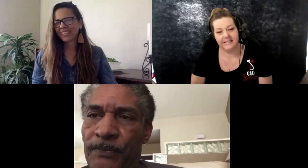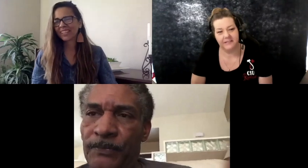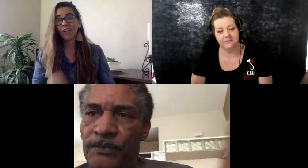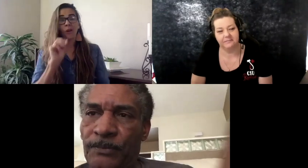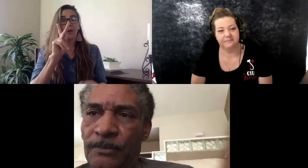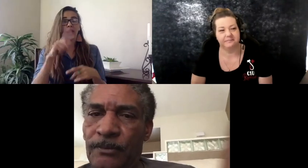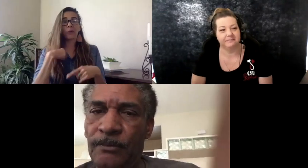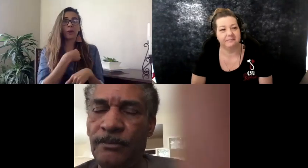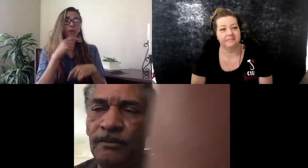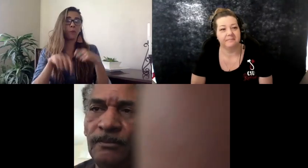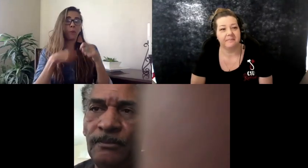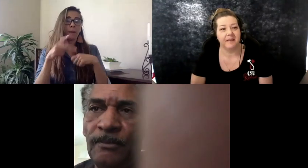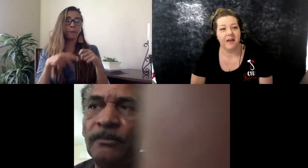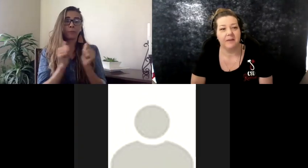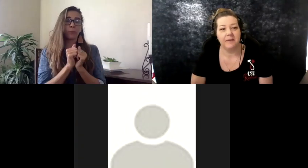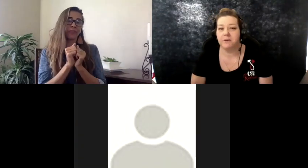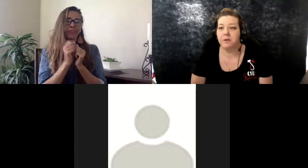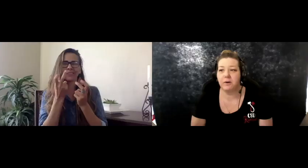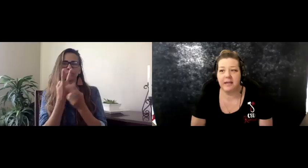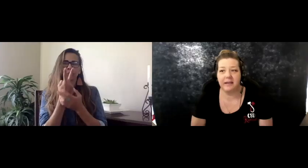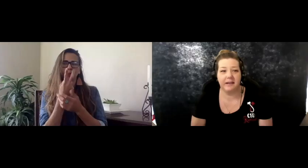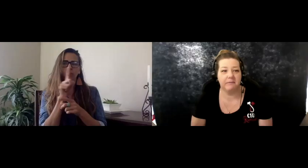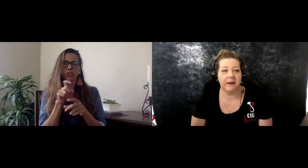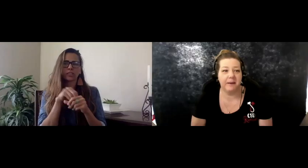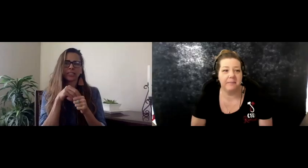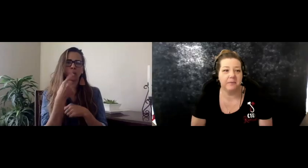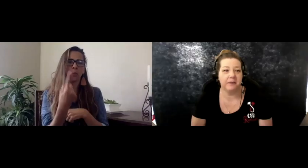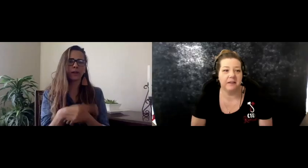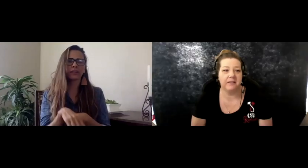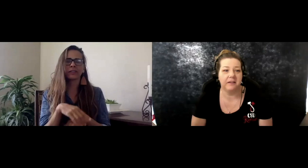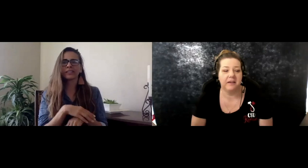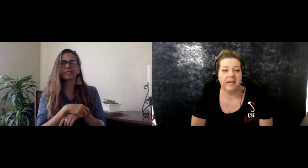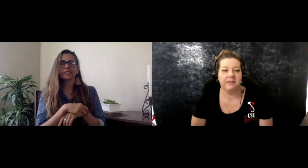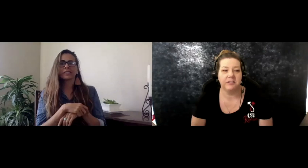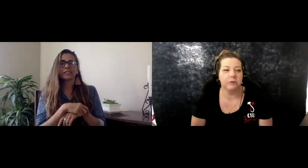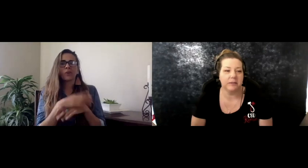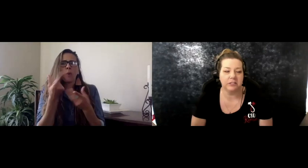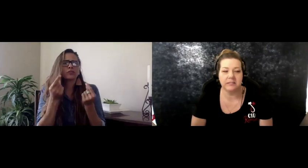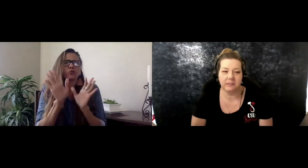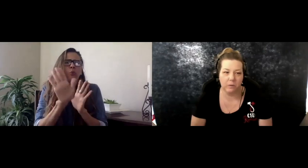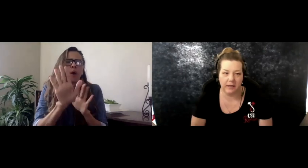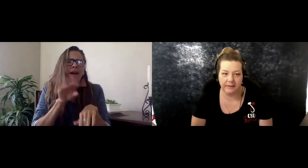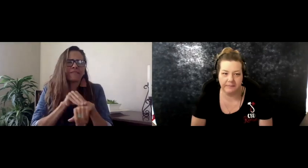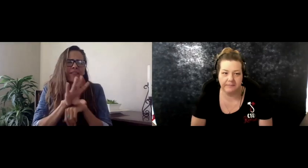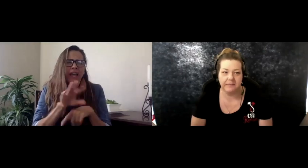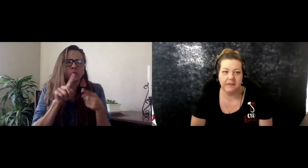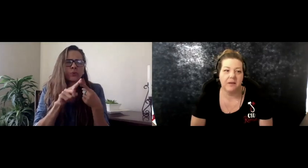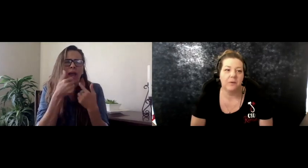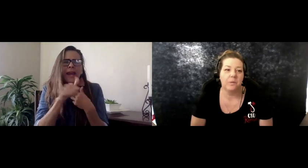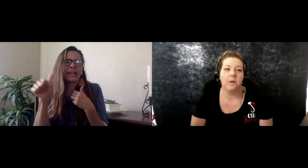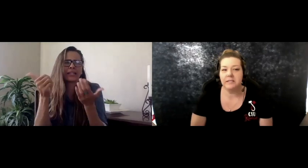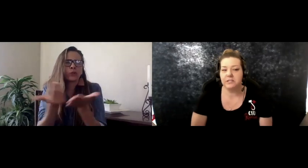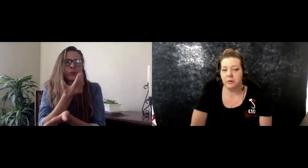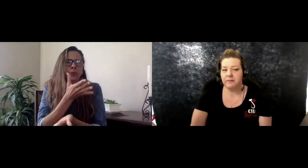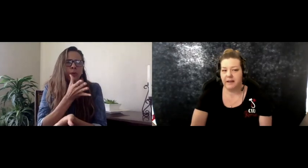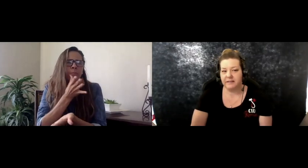Excellent, thank you. Mm-hmm. Okay, we will go ahead and wrap up with kind of a 2 questions in 1.